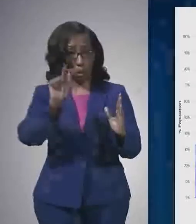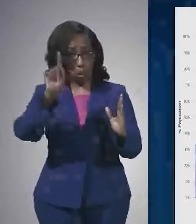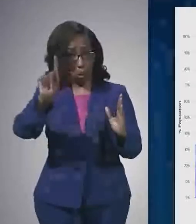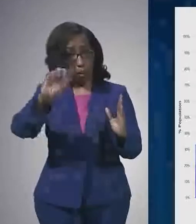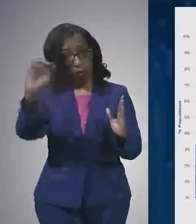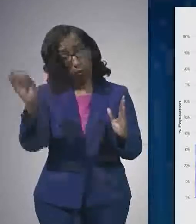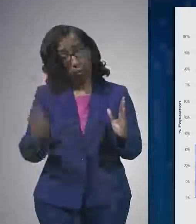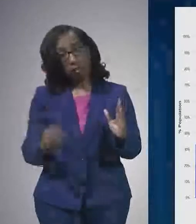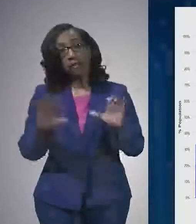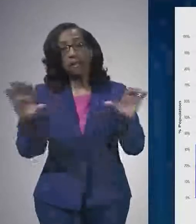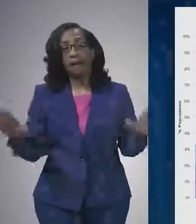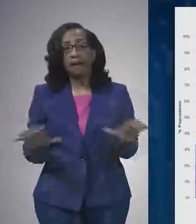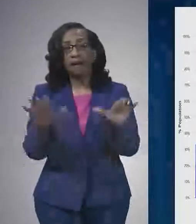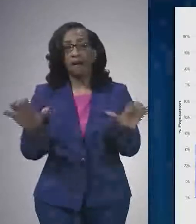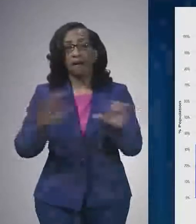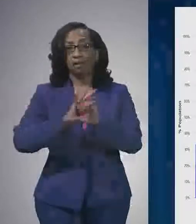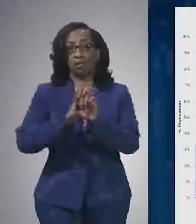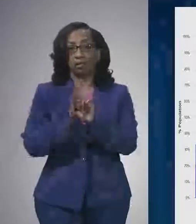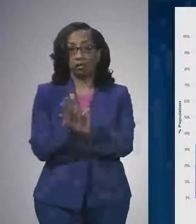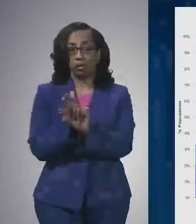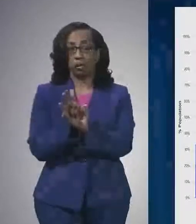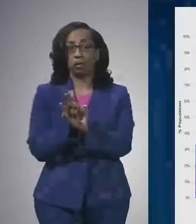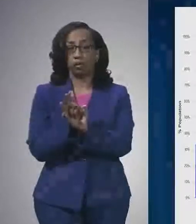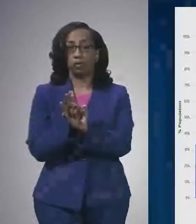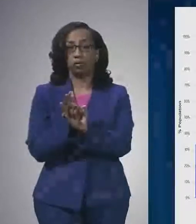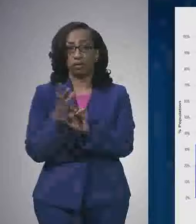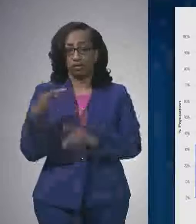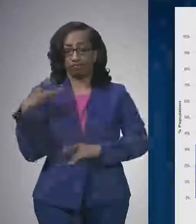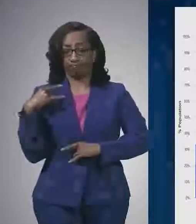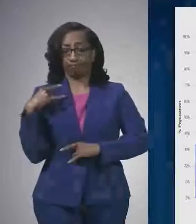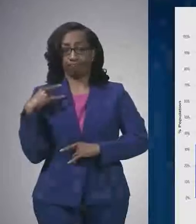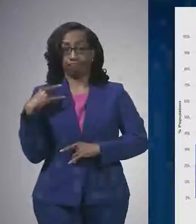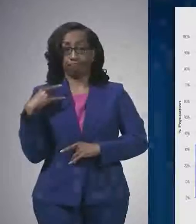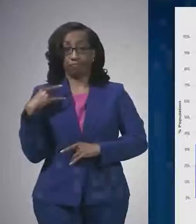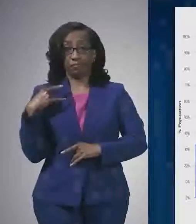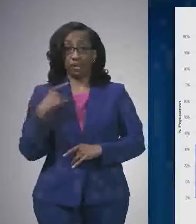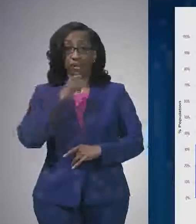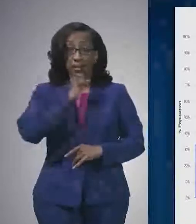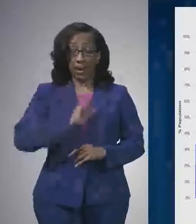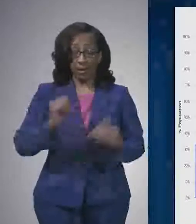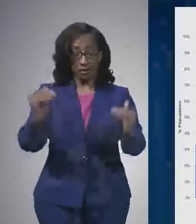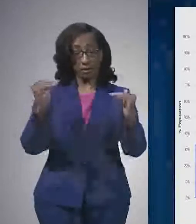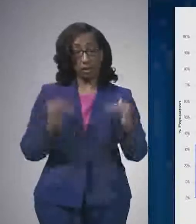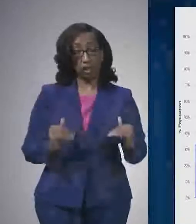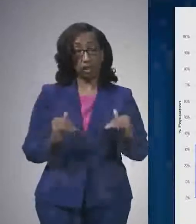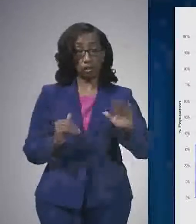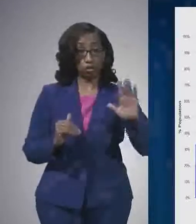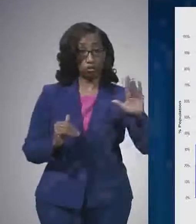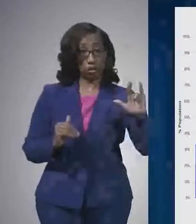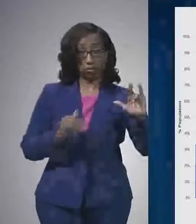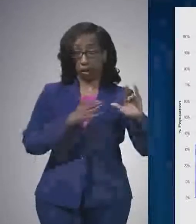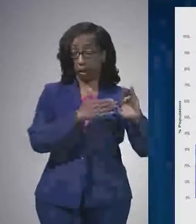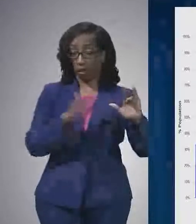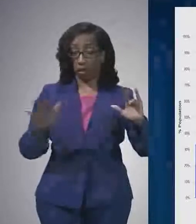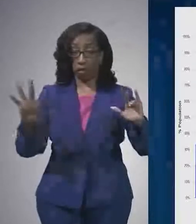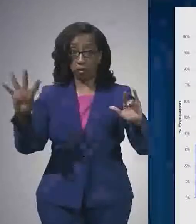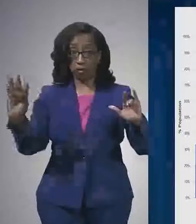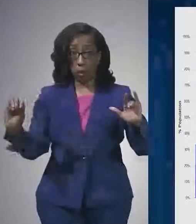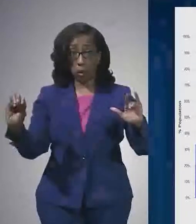13.1% active COVID-19 cases, and of our 25 to 34-year-olds in the county, there